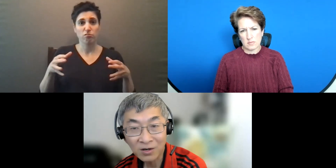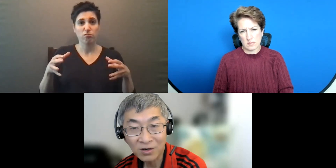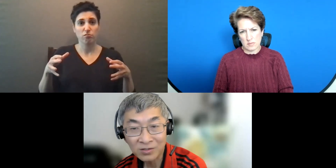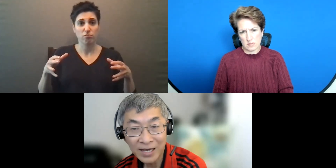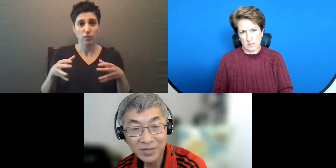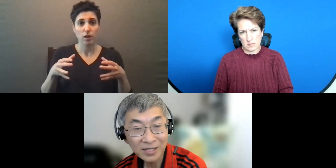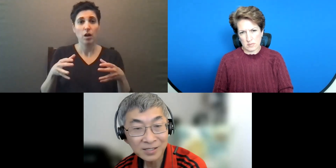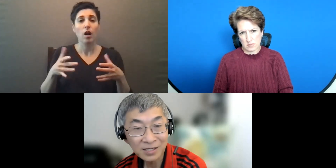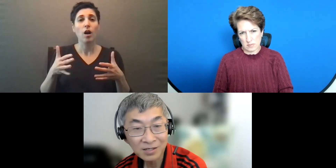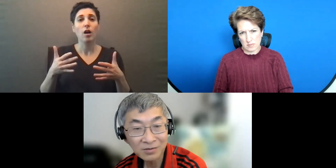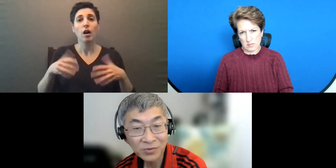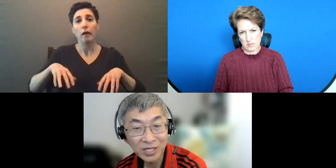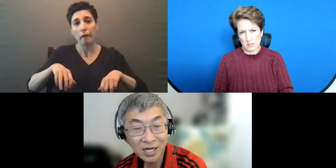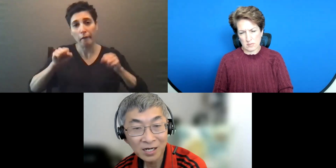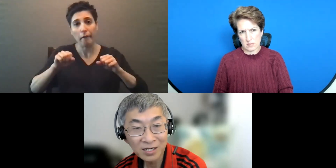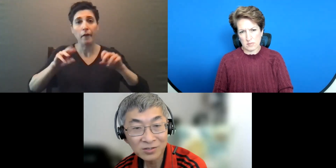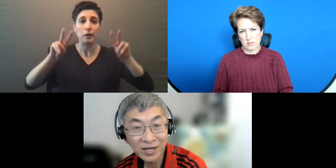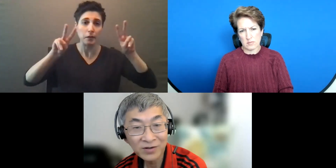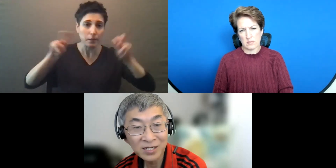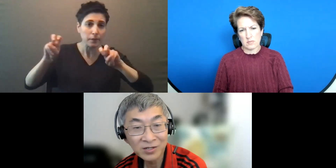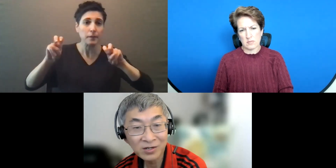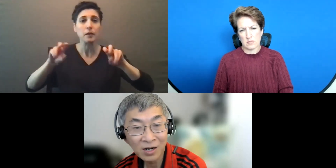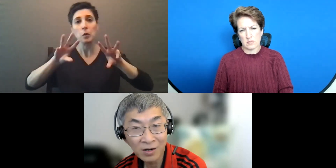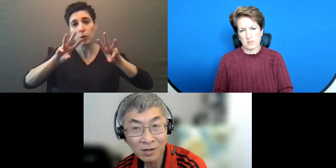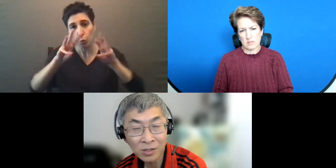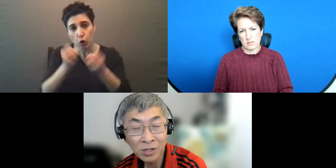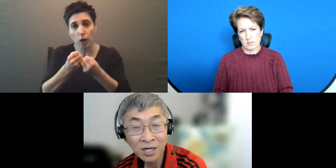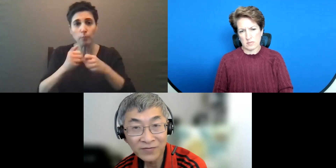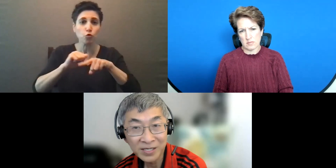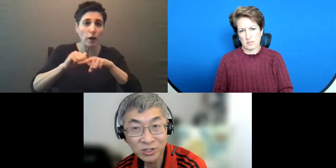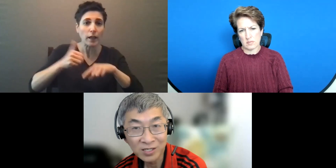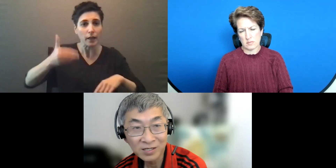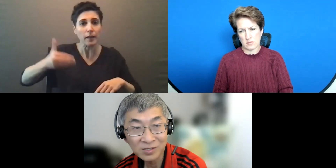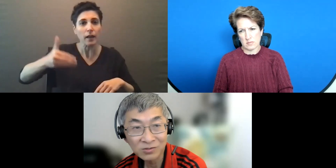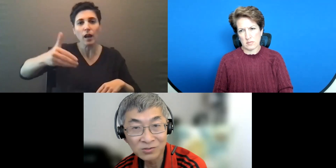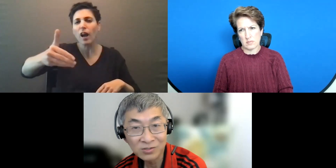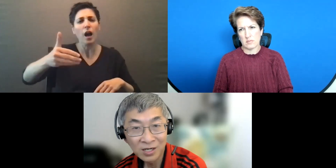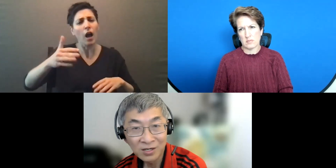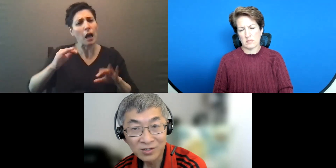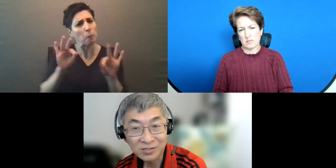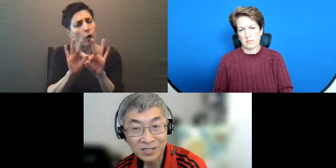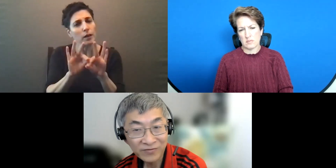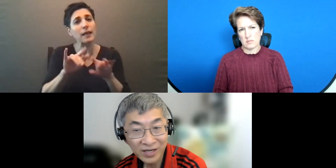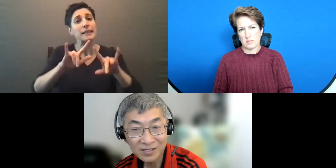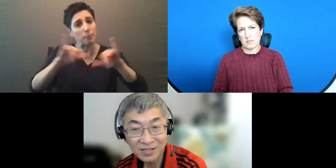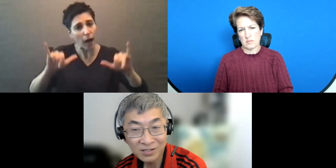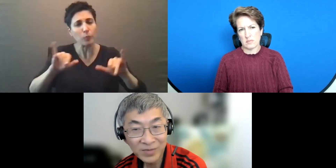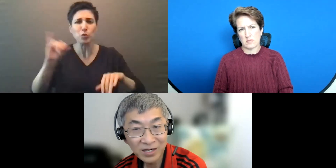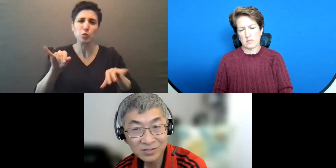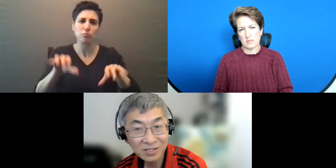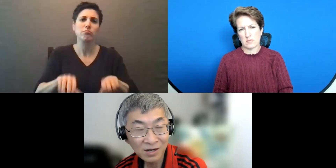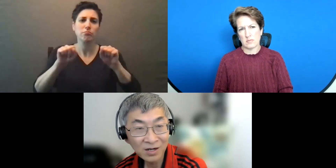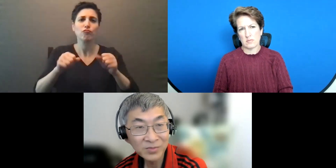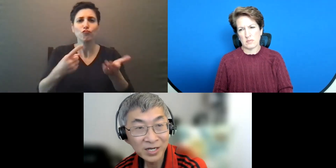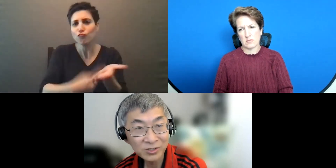workshops or seminars. We are going to have a continued conversation through surveys,